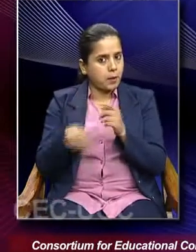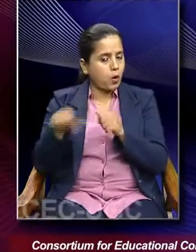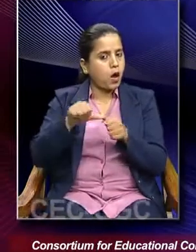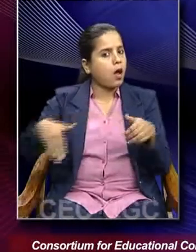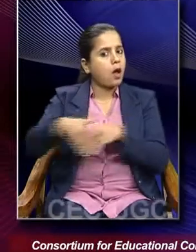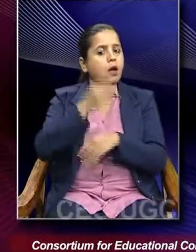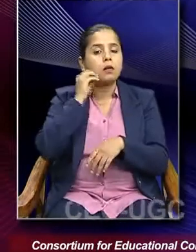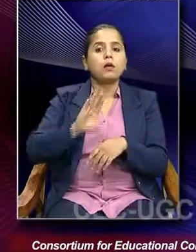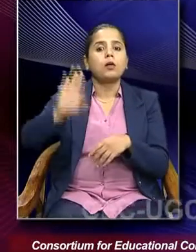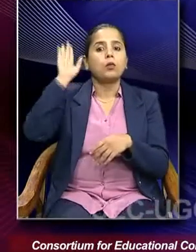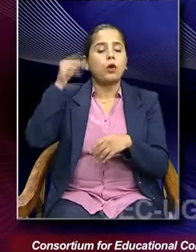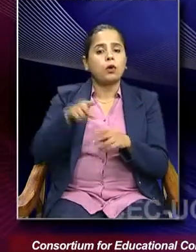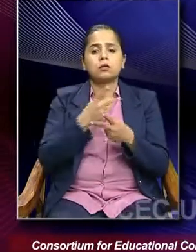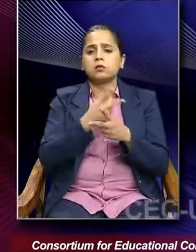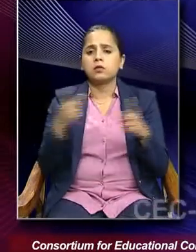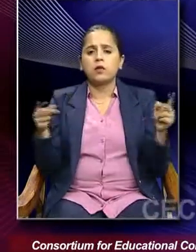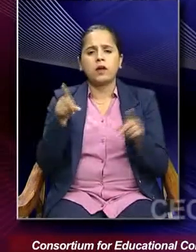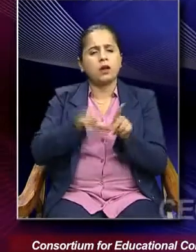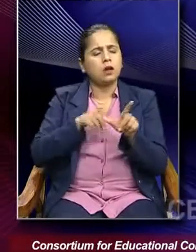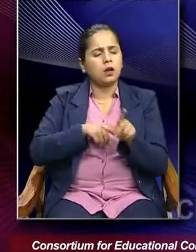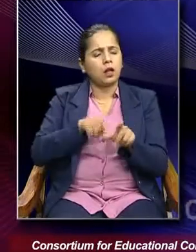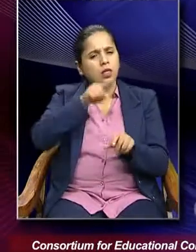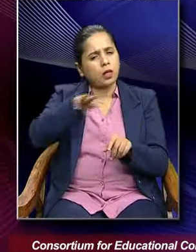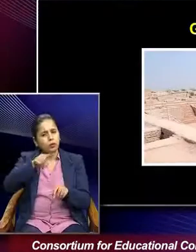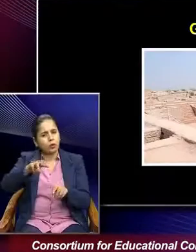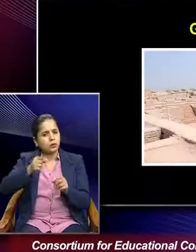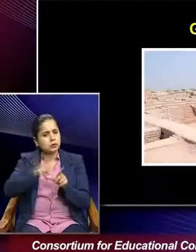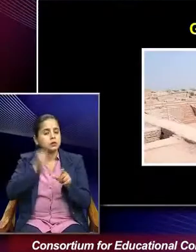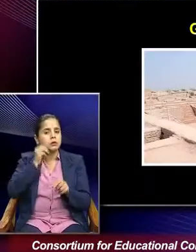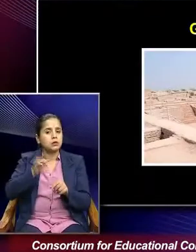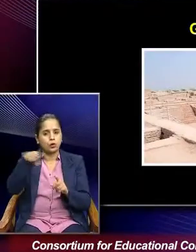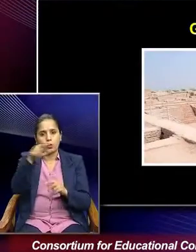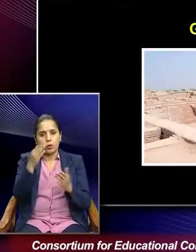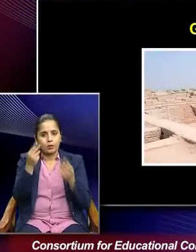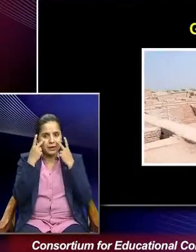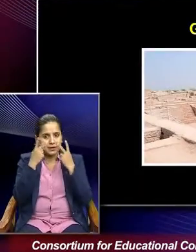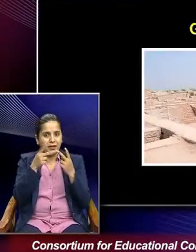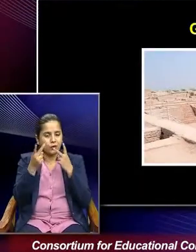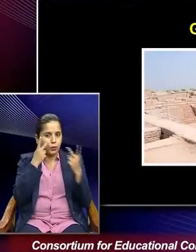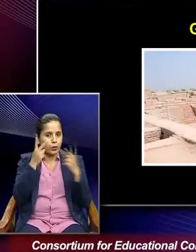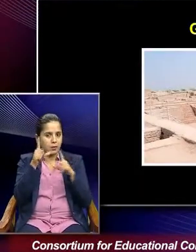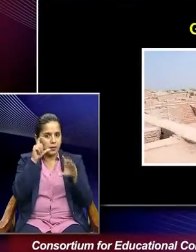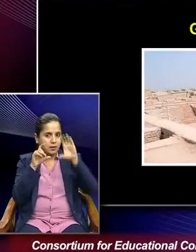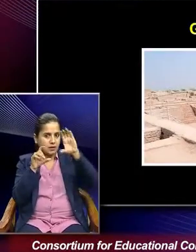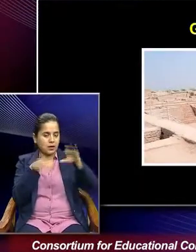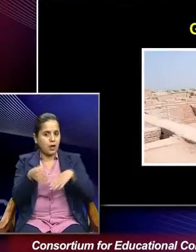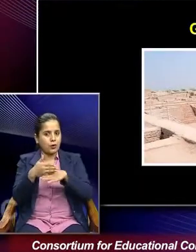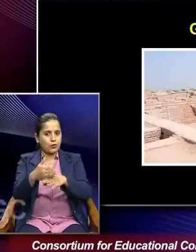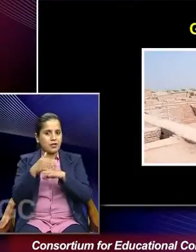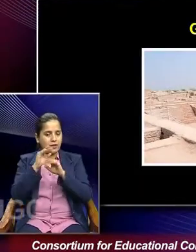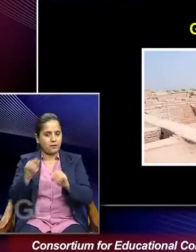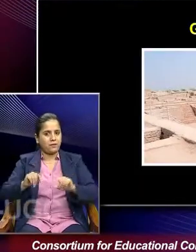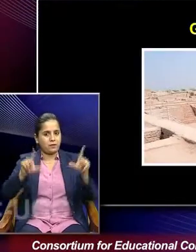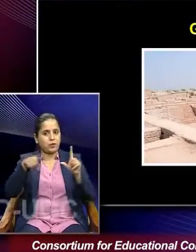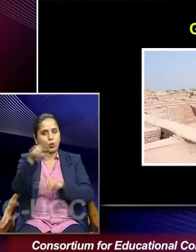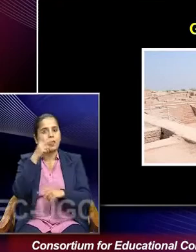back to several thousand years, as you can see in this visual that is being shared on the